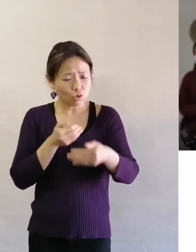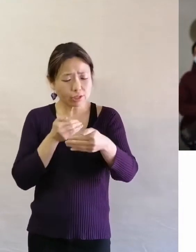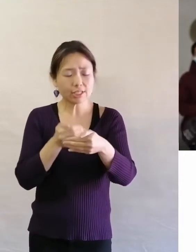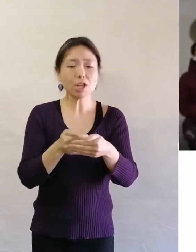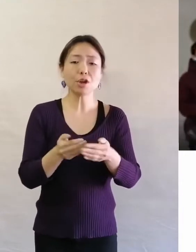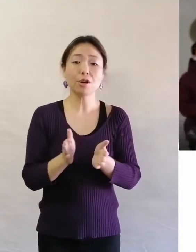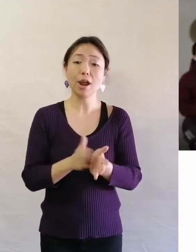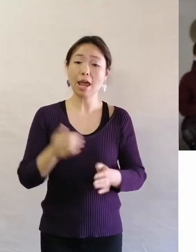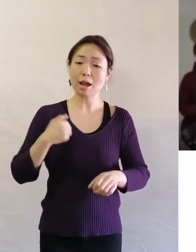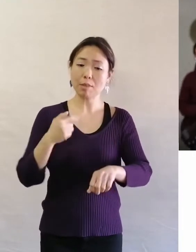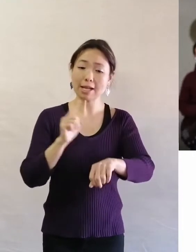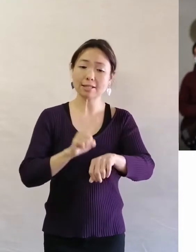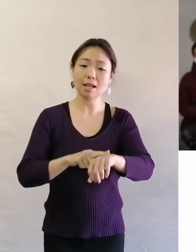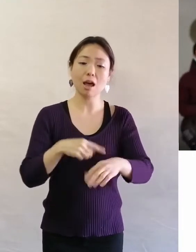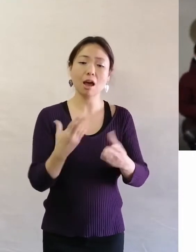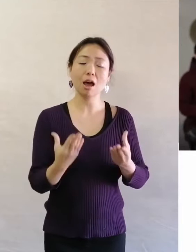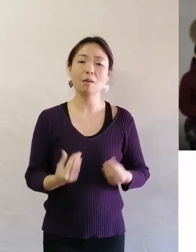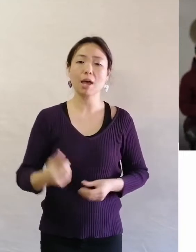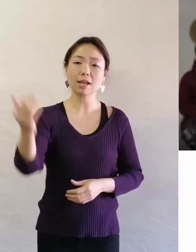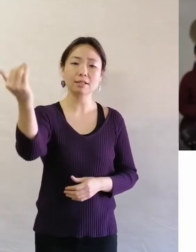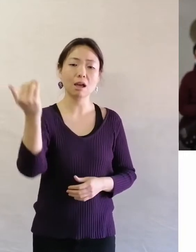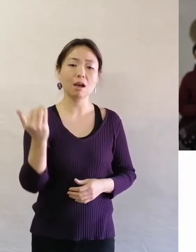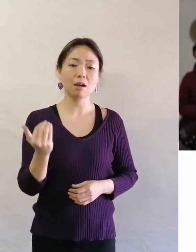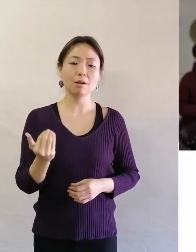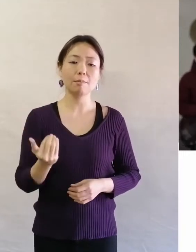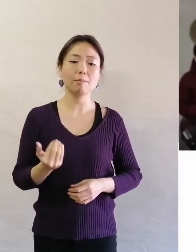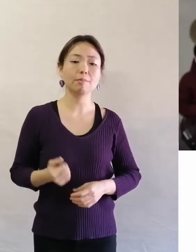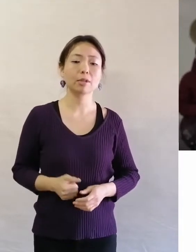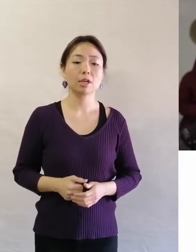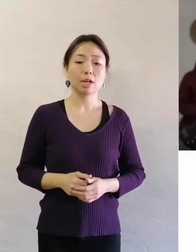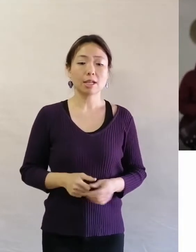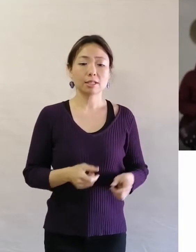end draws near and my time has come,